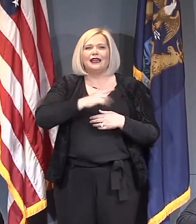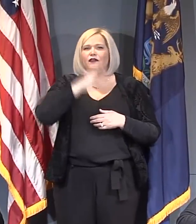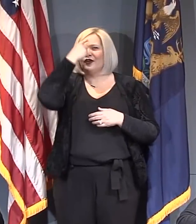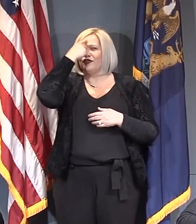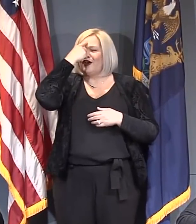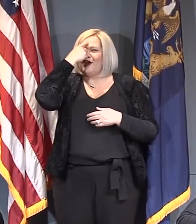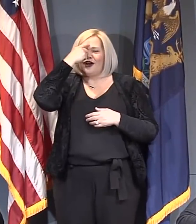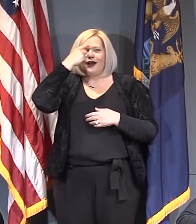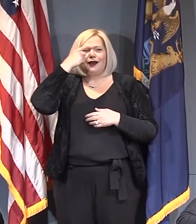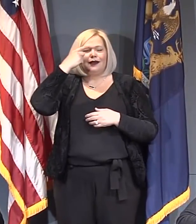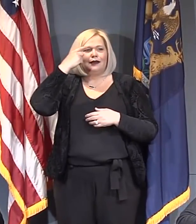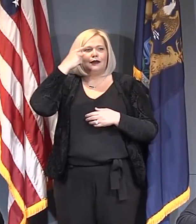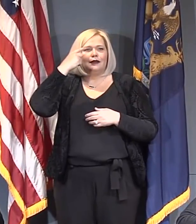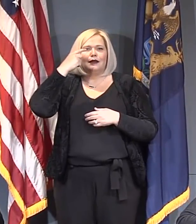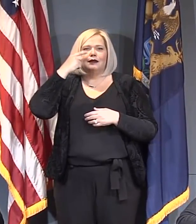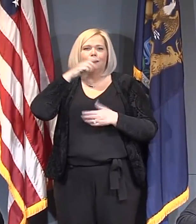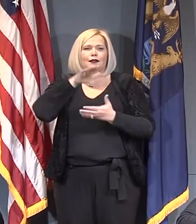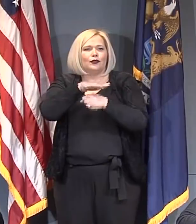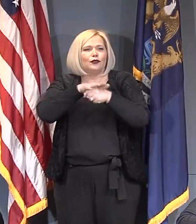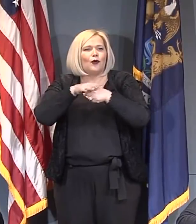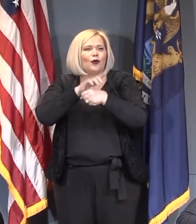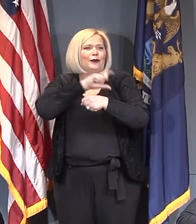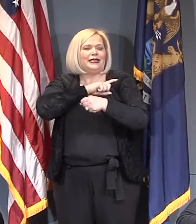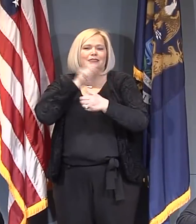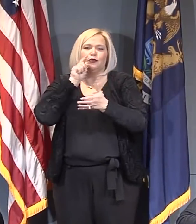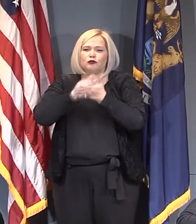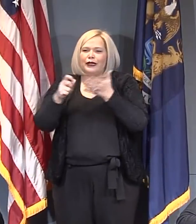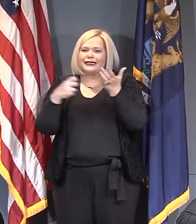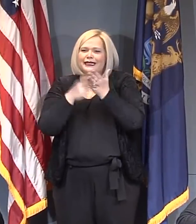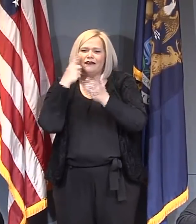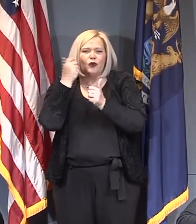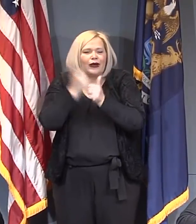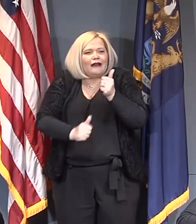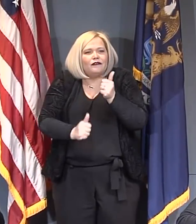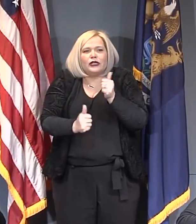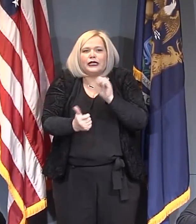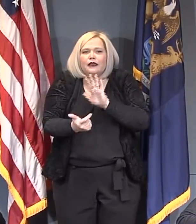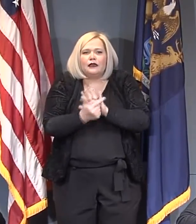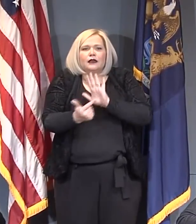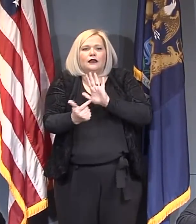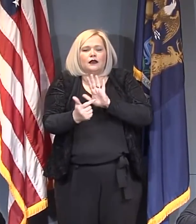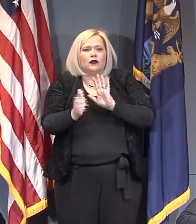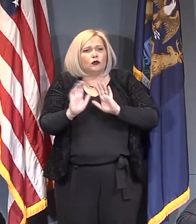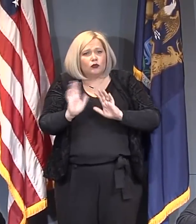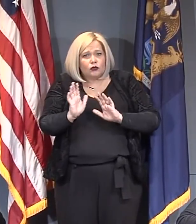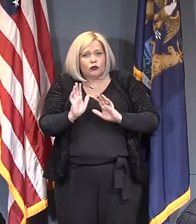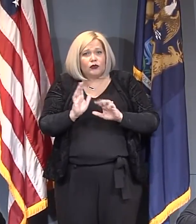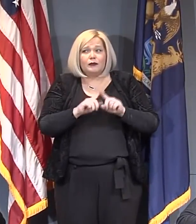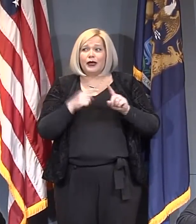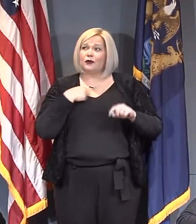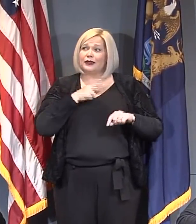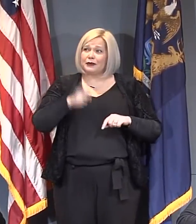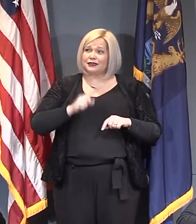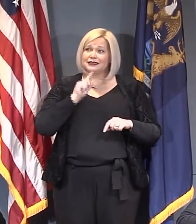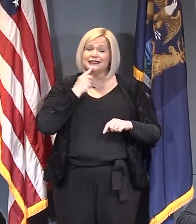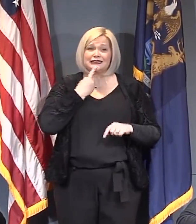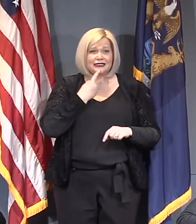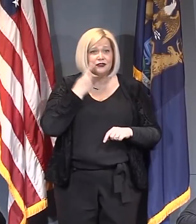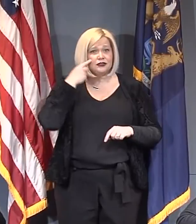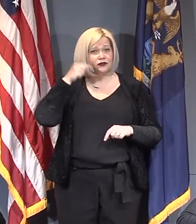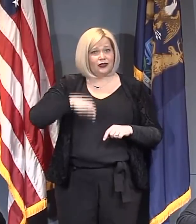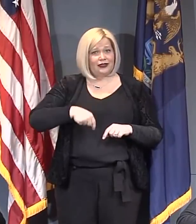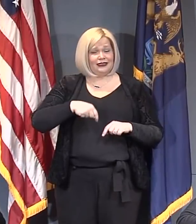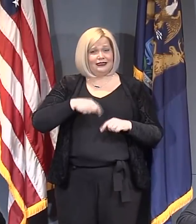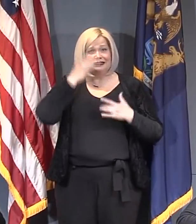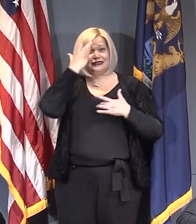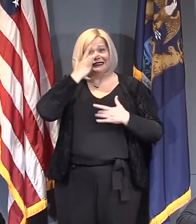enforcement writing tickets for every violation. But the fact of the matter is we have to take this seriously. And the